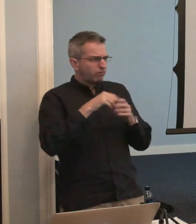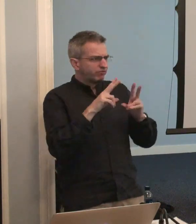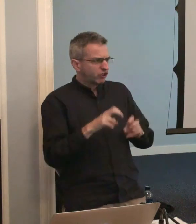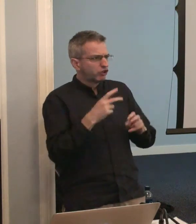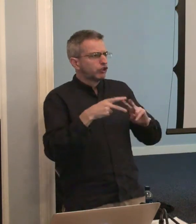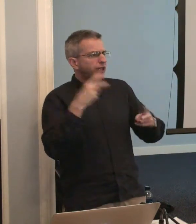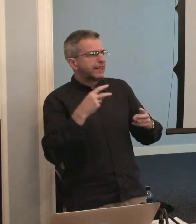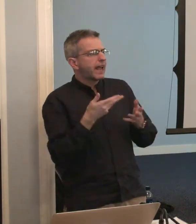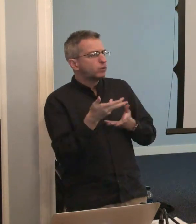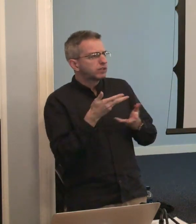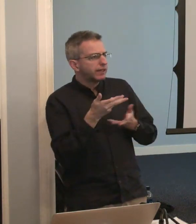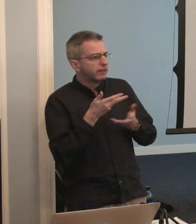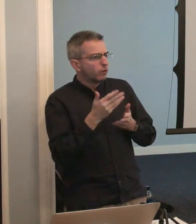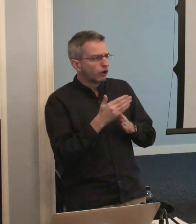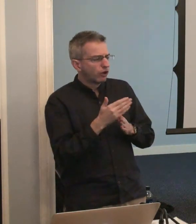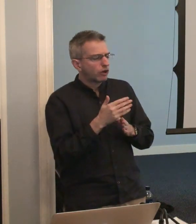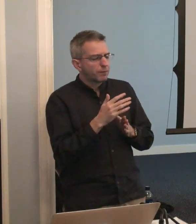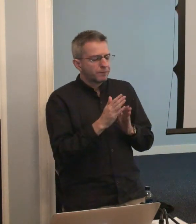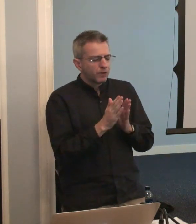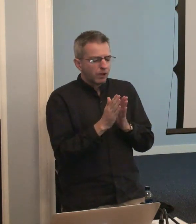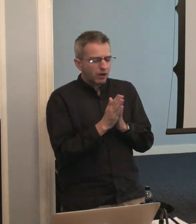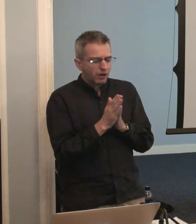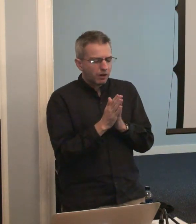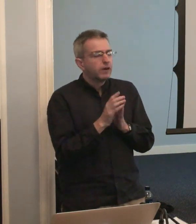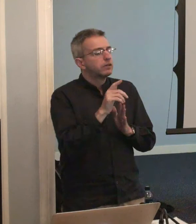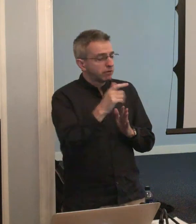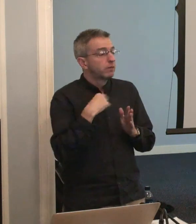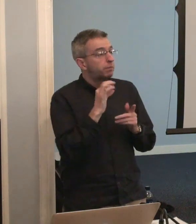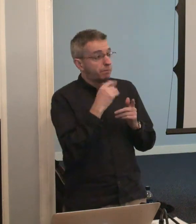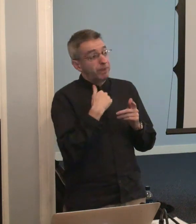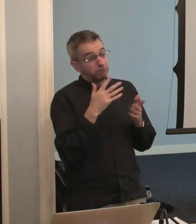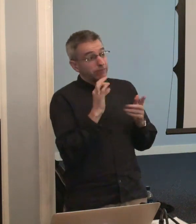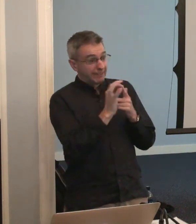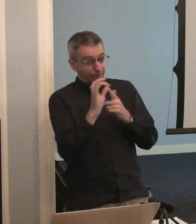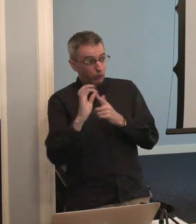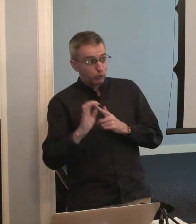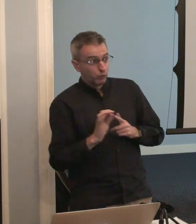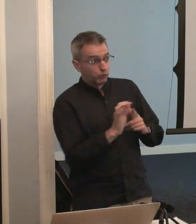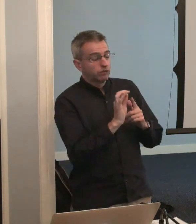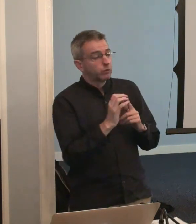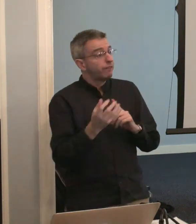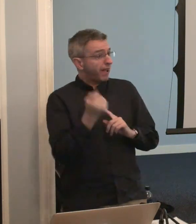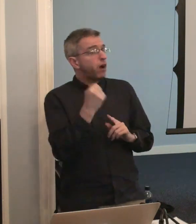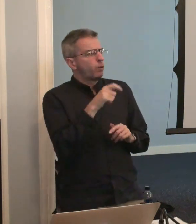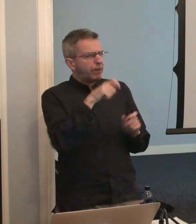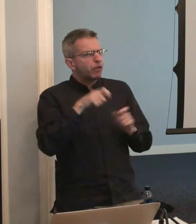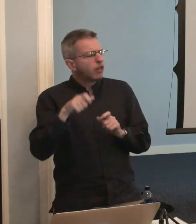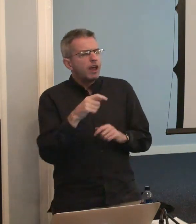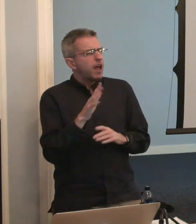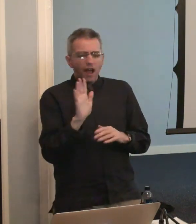you know, the previous research that Graham and I was involved in with genetic counselling, part of that was interviews with people, when